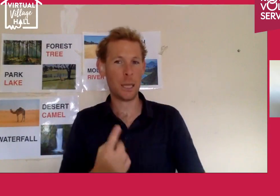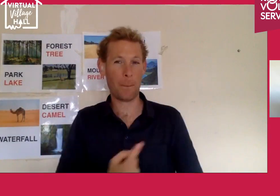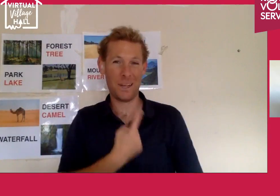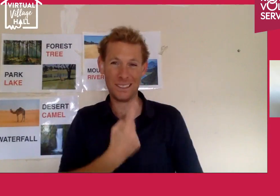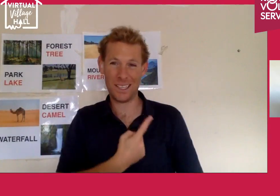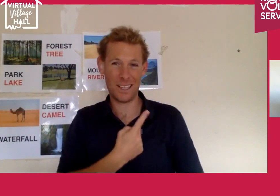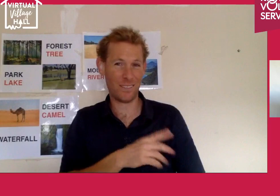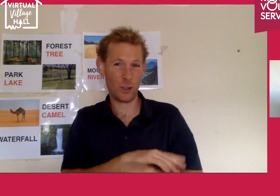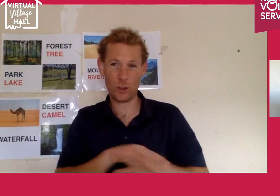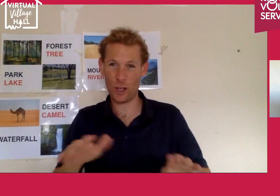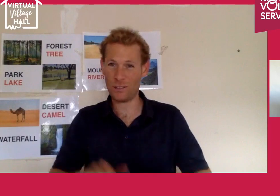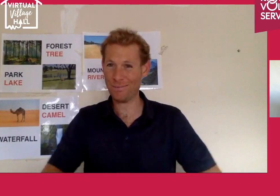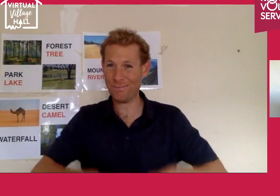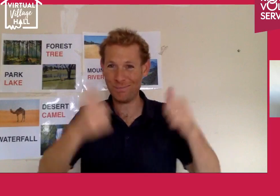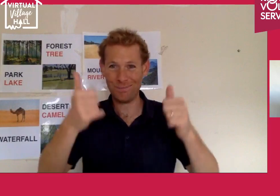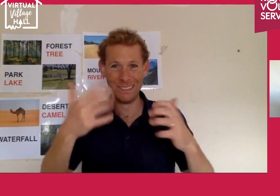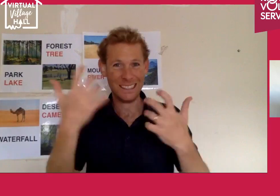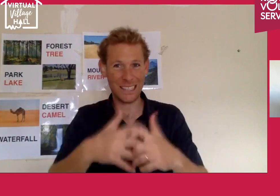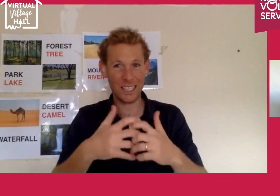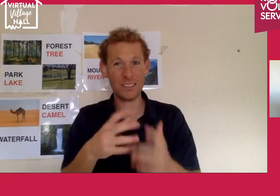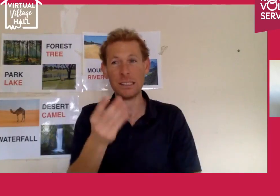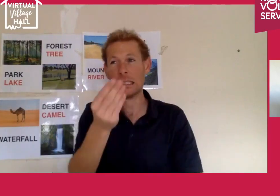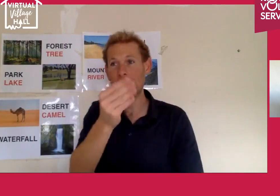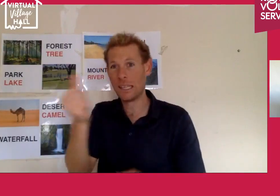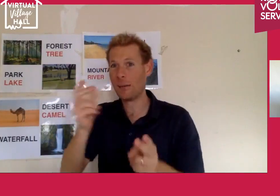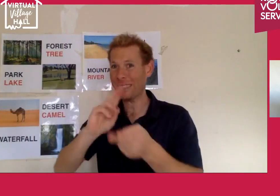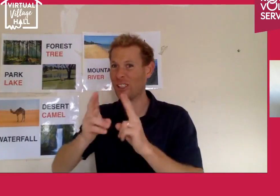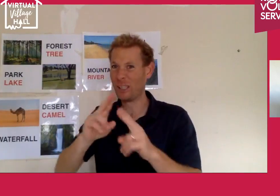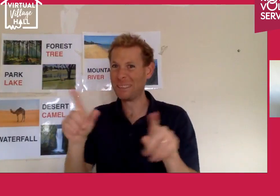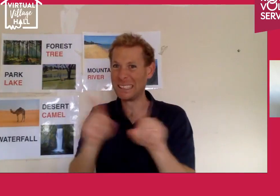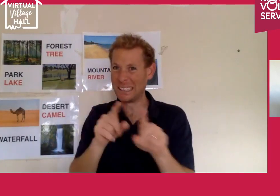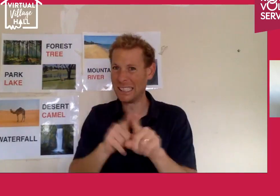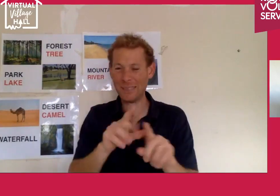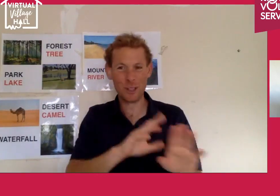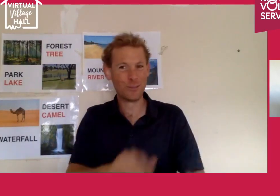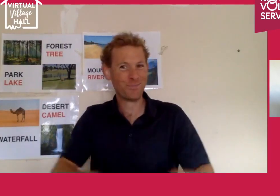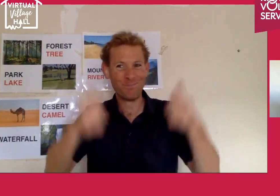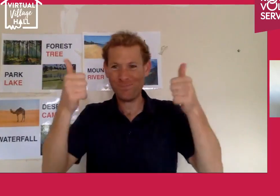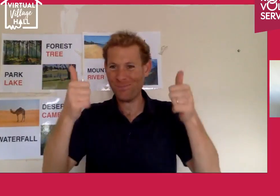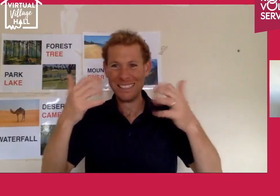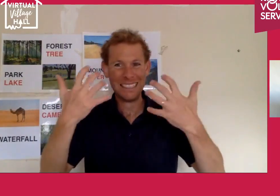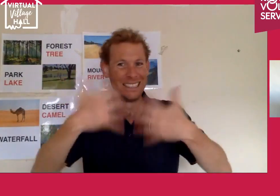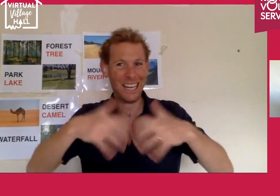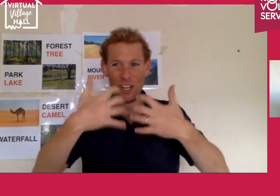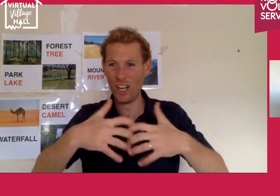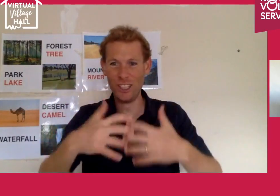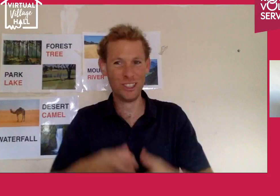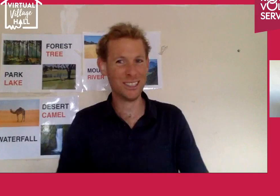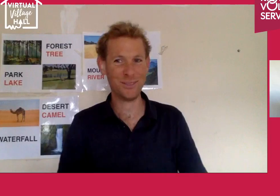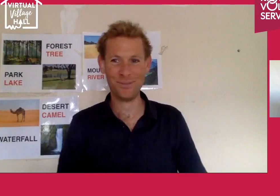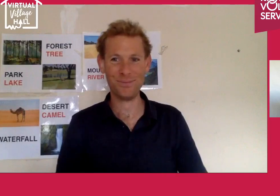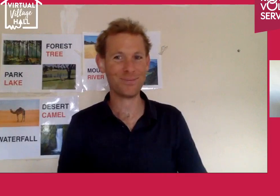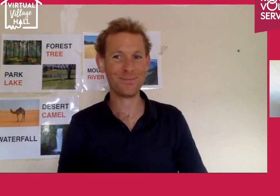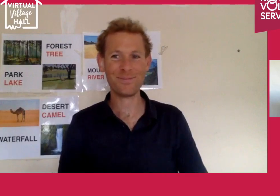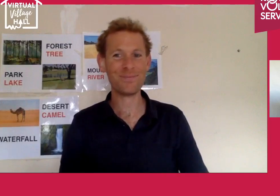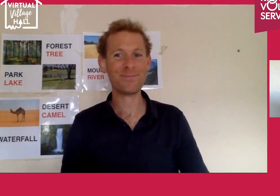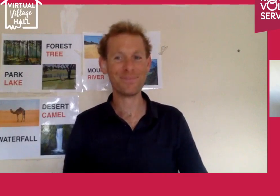scenes today in terms of technology. And I am not personally, I'm not brilliant at technology. It's